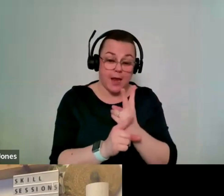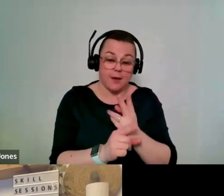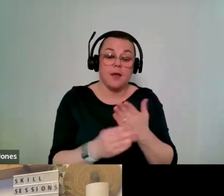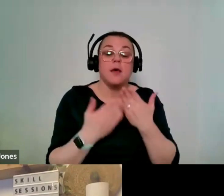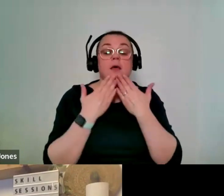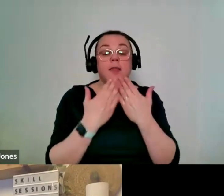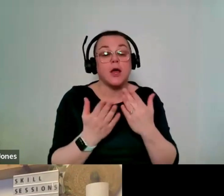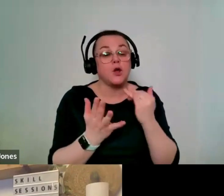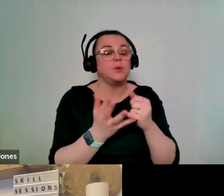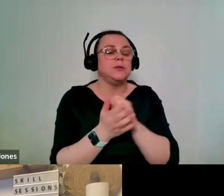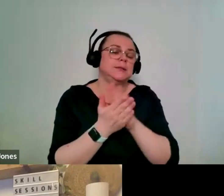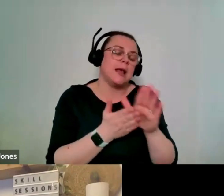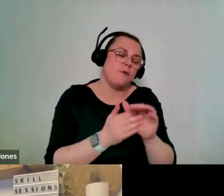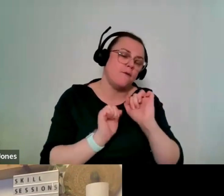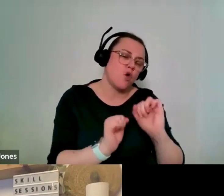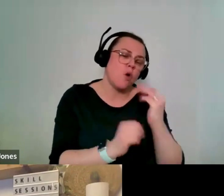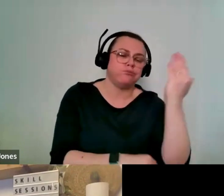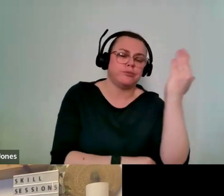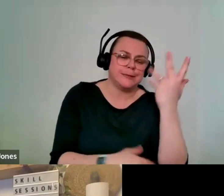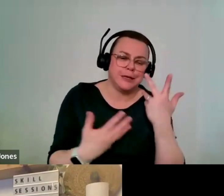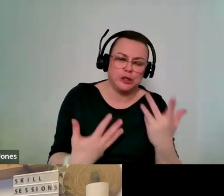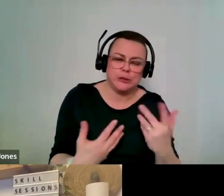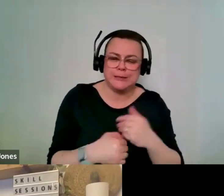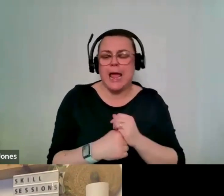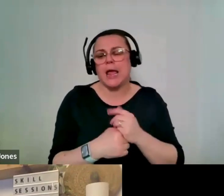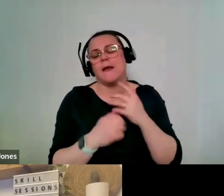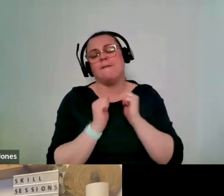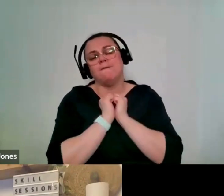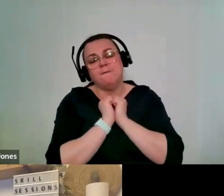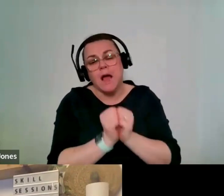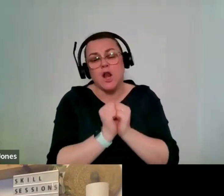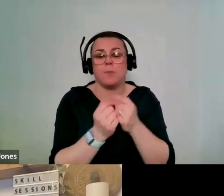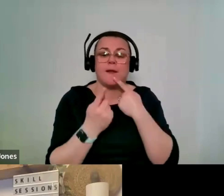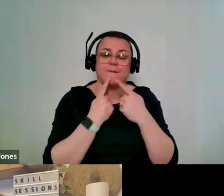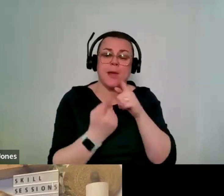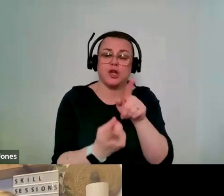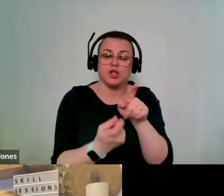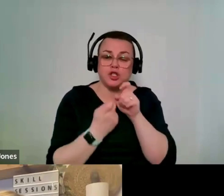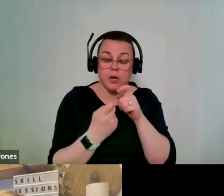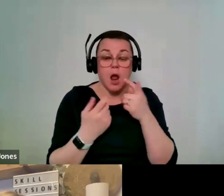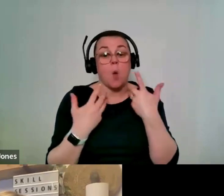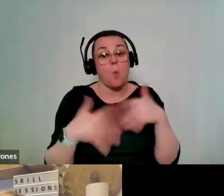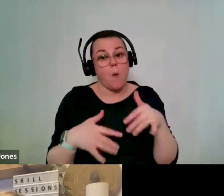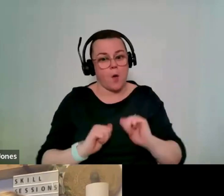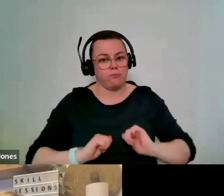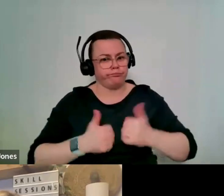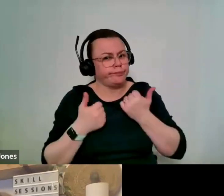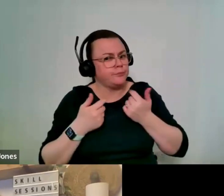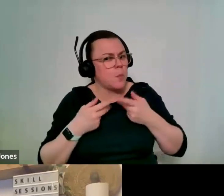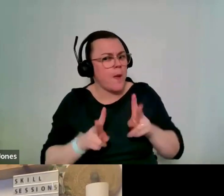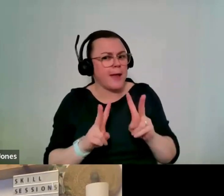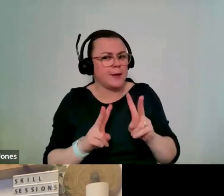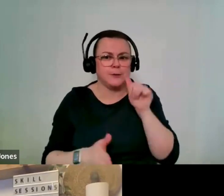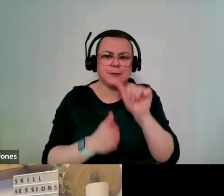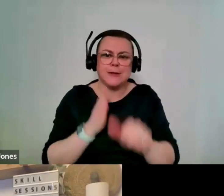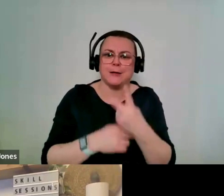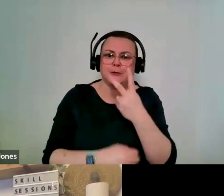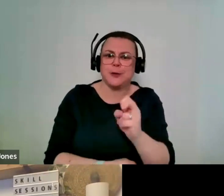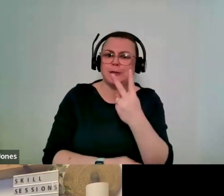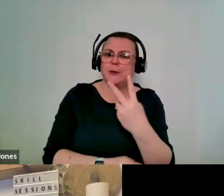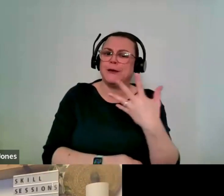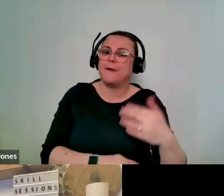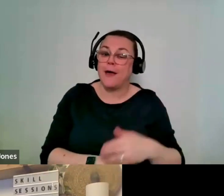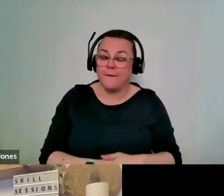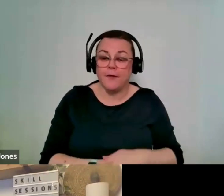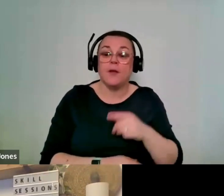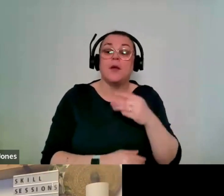much, Sarah, for your presentation today. It was incredibly valuable, and what a way to kick off the year. Thank you so much, everyone.